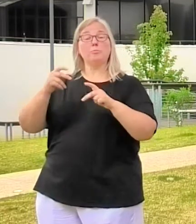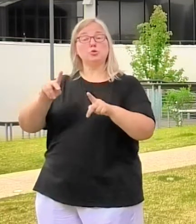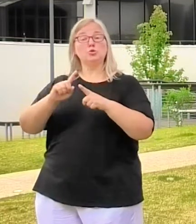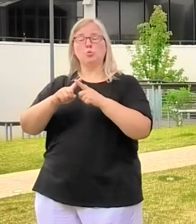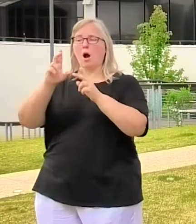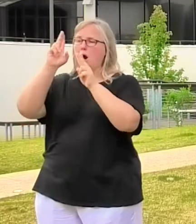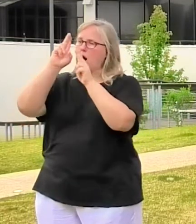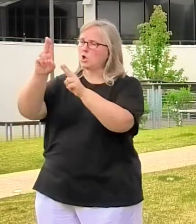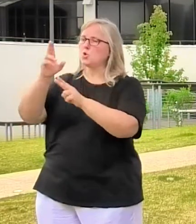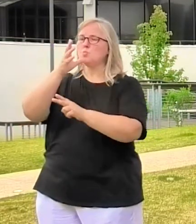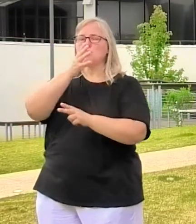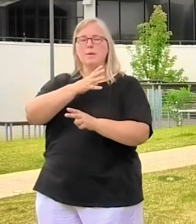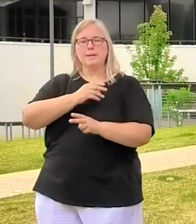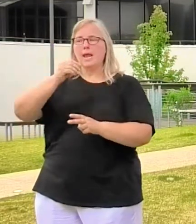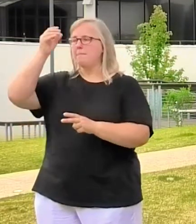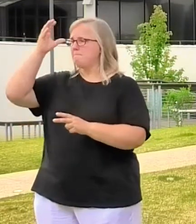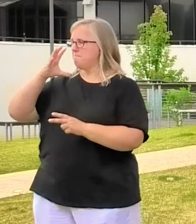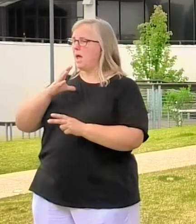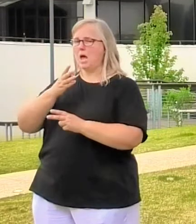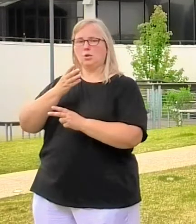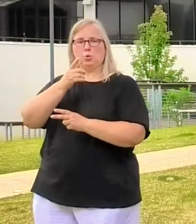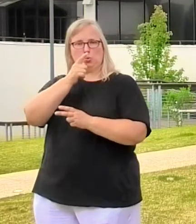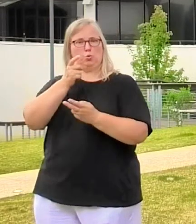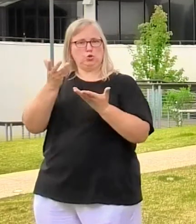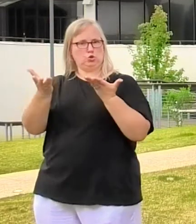honor the women and men who have served.